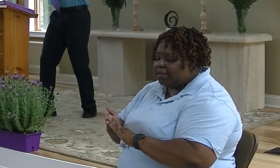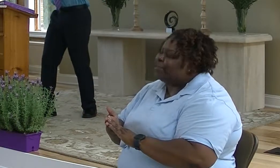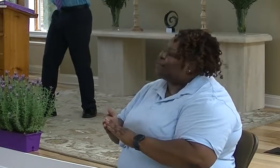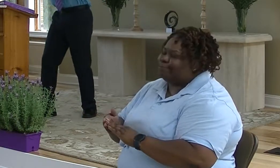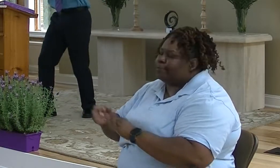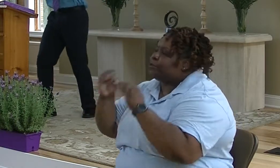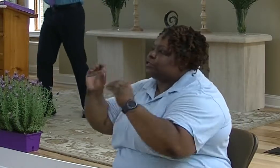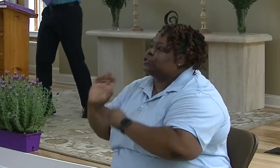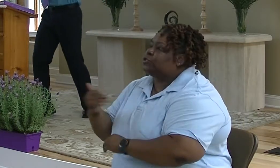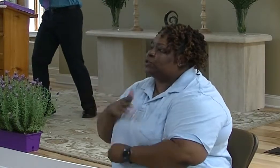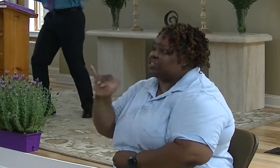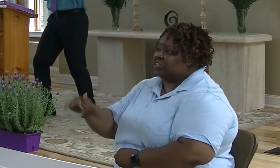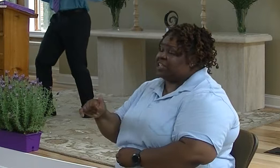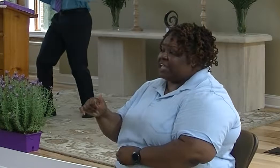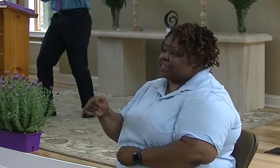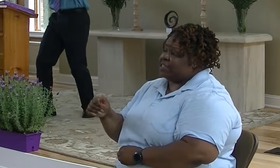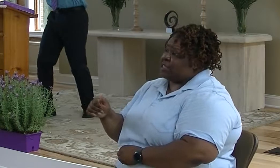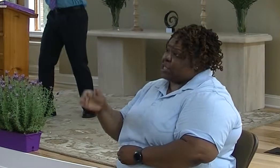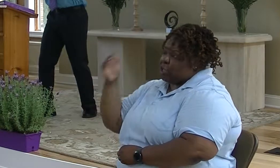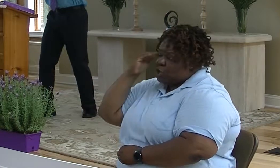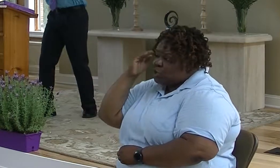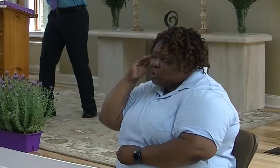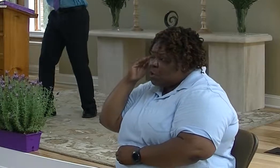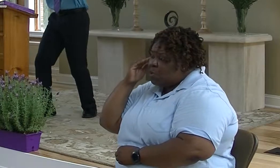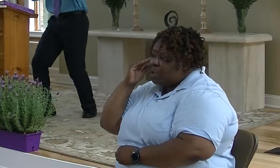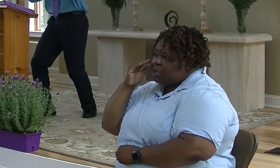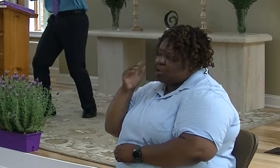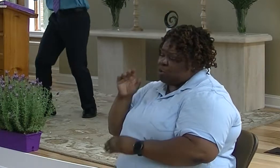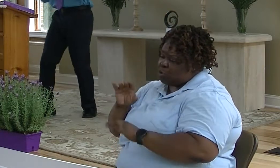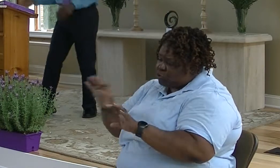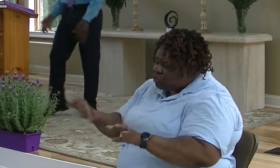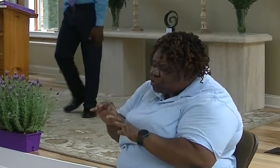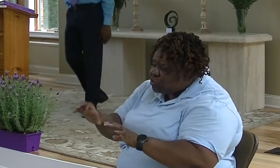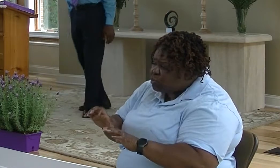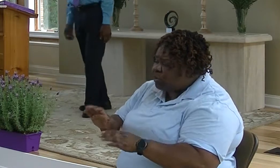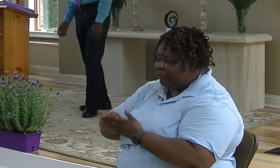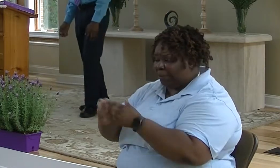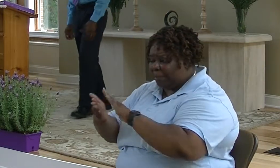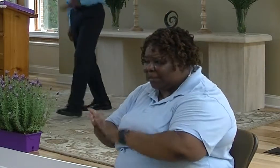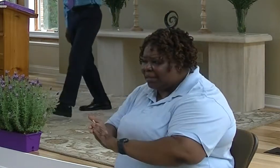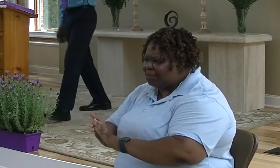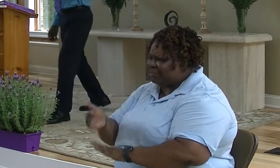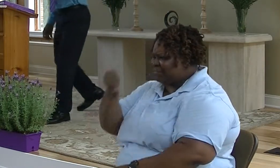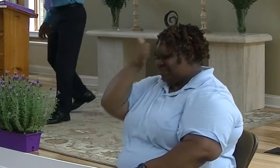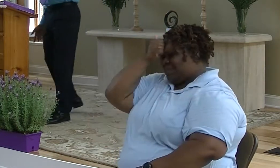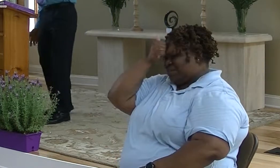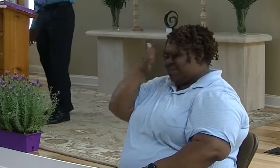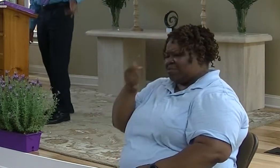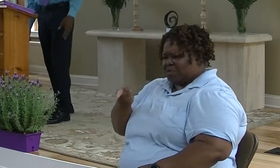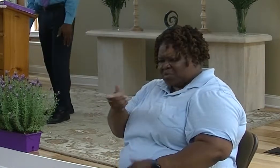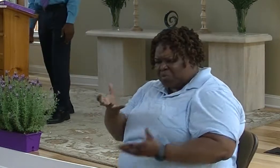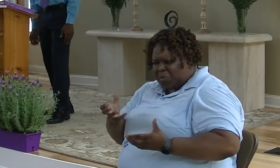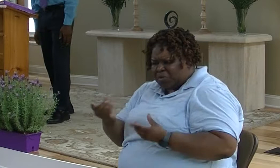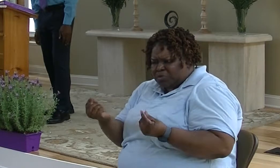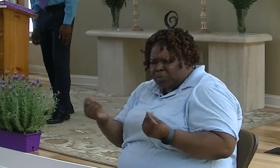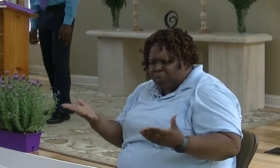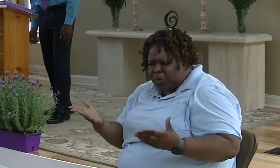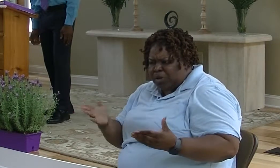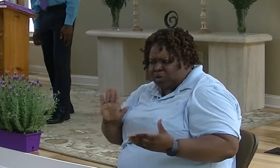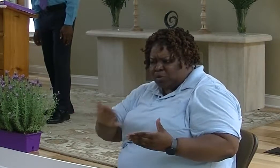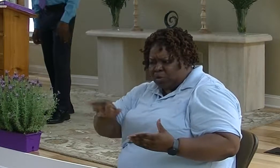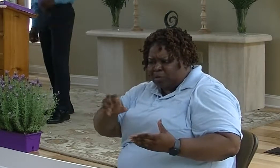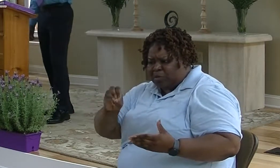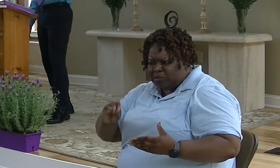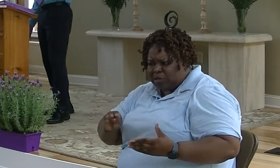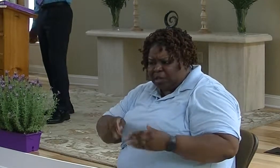that stepping out on the limb with the leap of faith is a stupid thing. You want to what? You want to quit your job and do